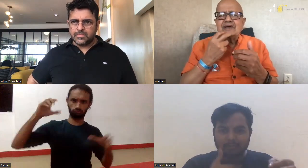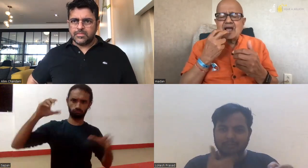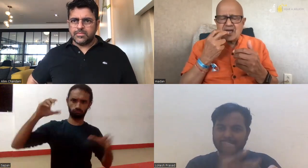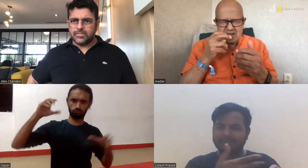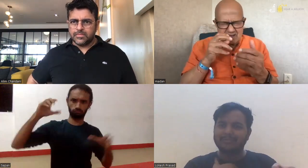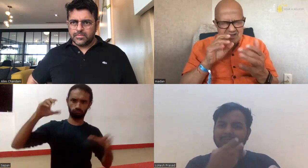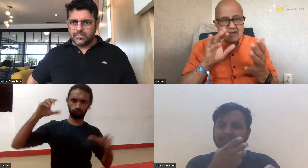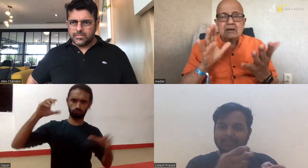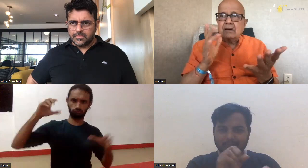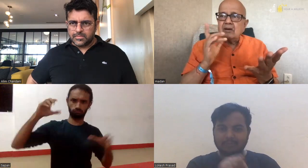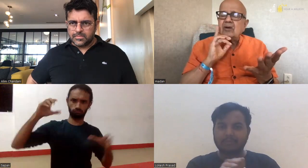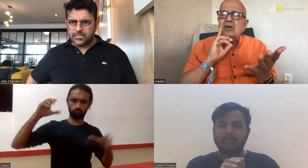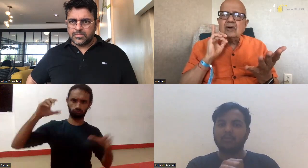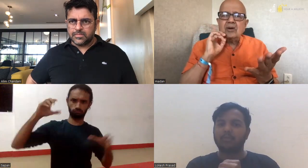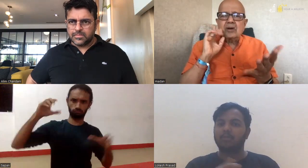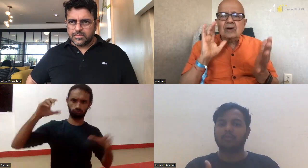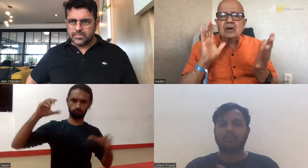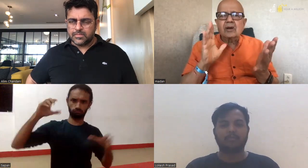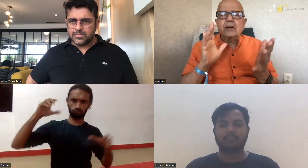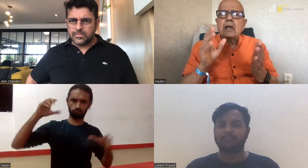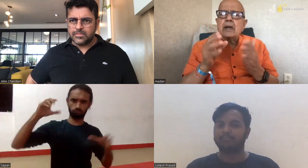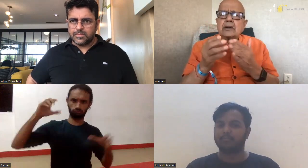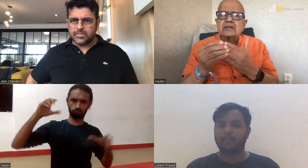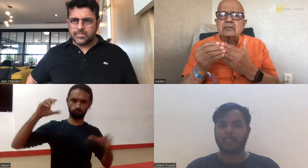You're, yeah.